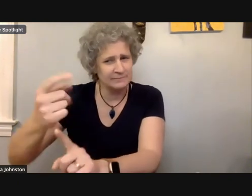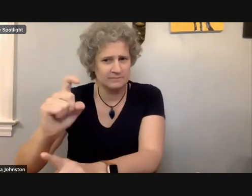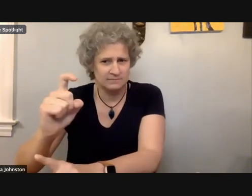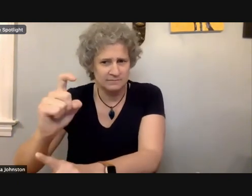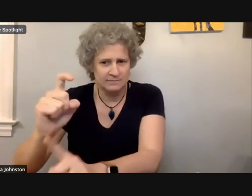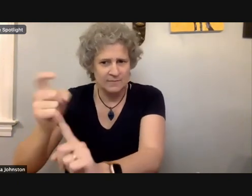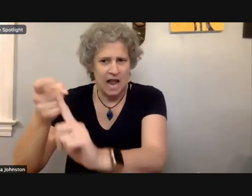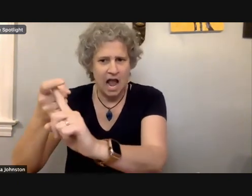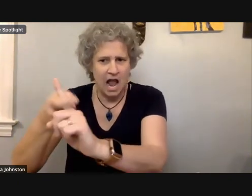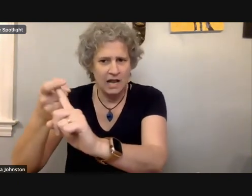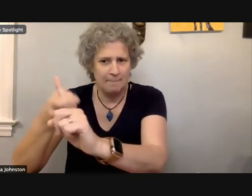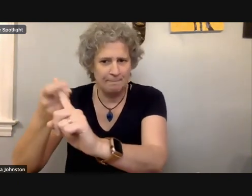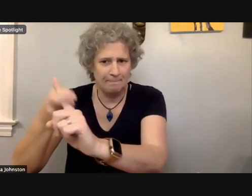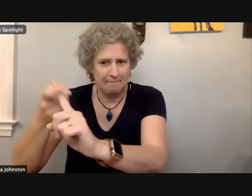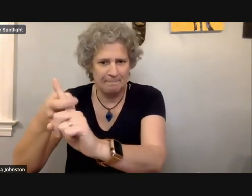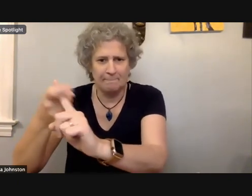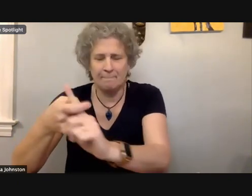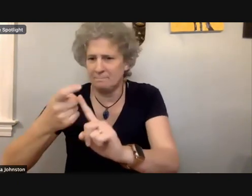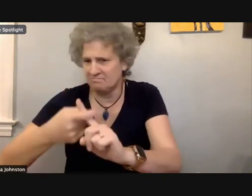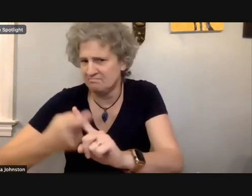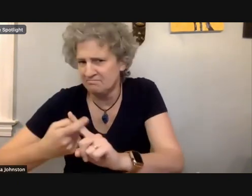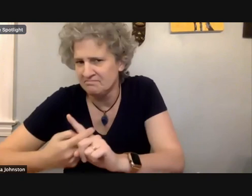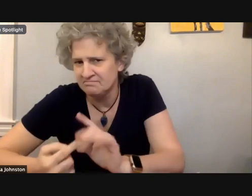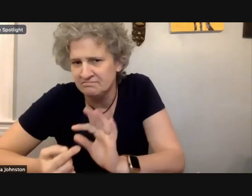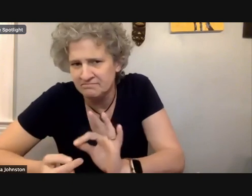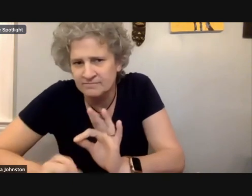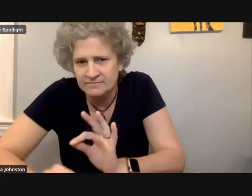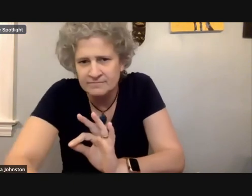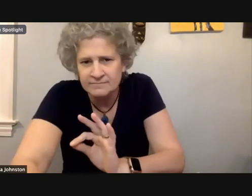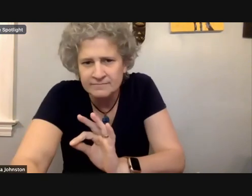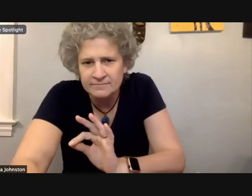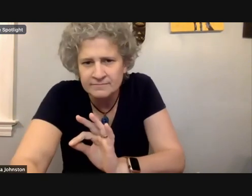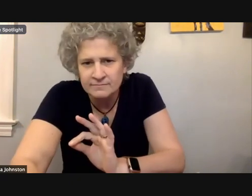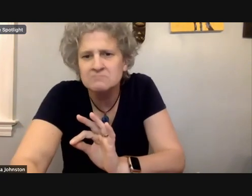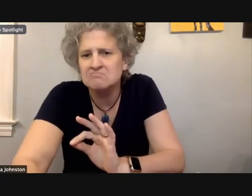Sometimes you see it this hand shape. Doesn't matter. Either way is fine.